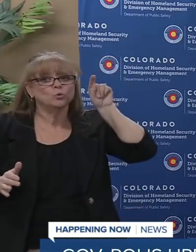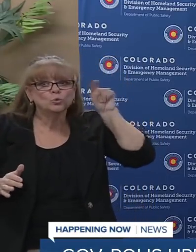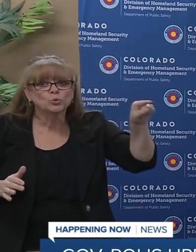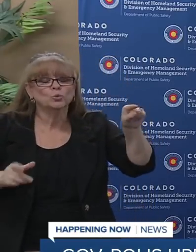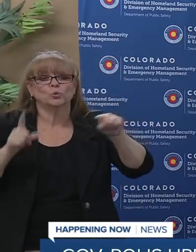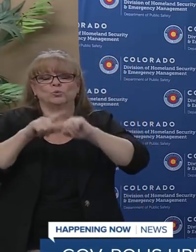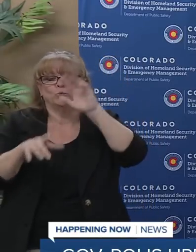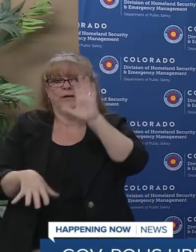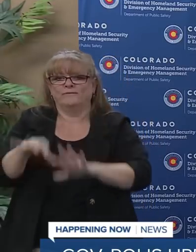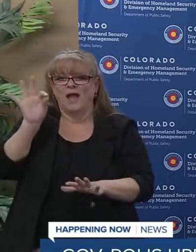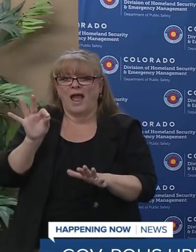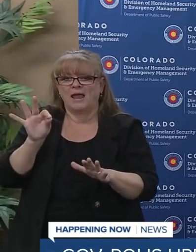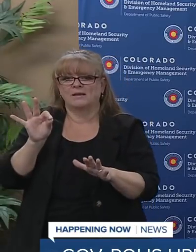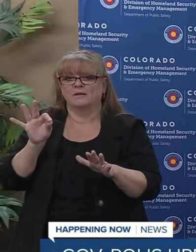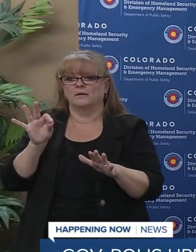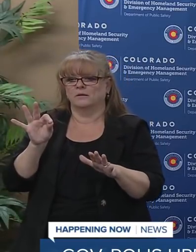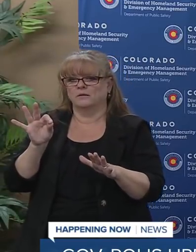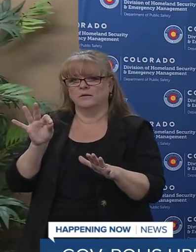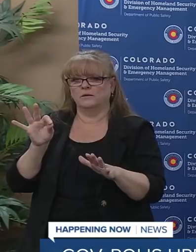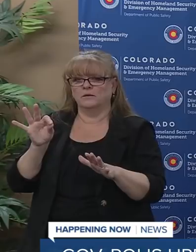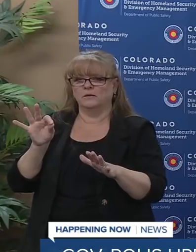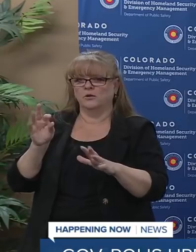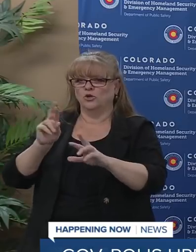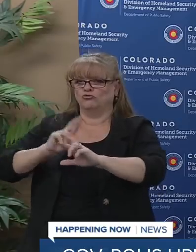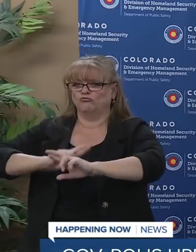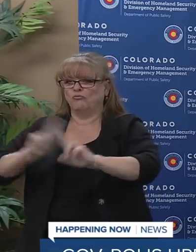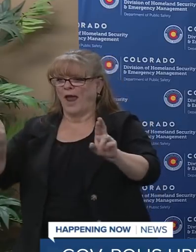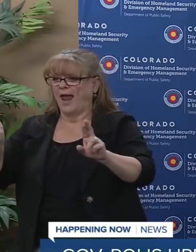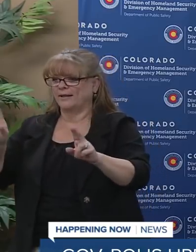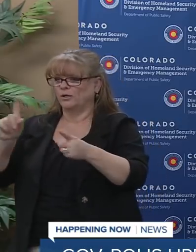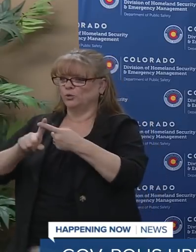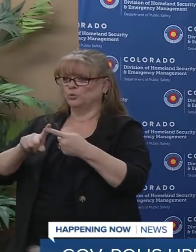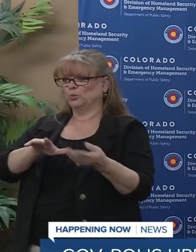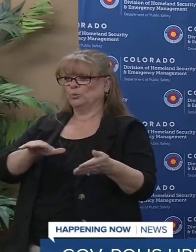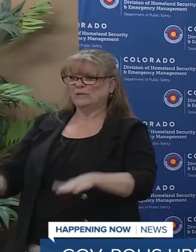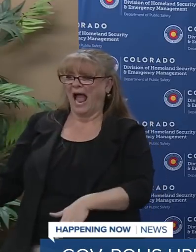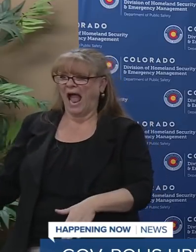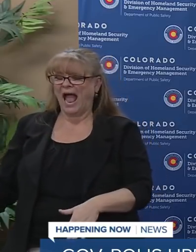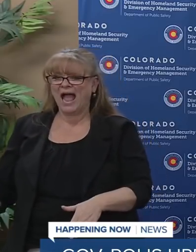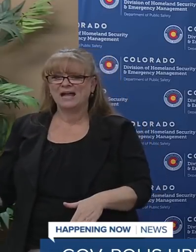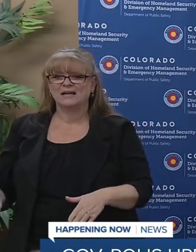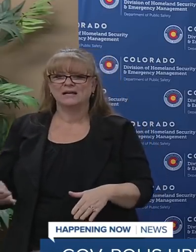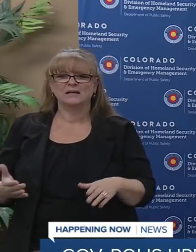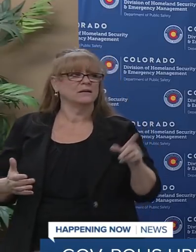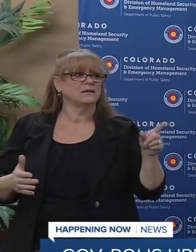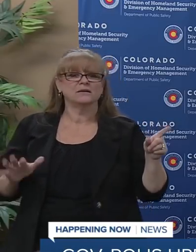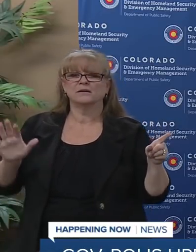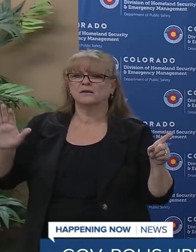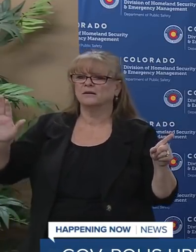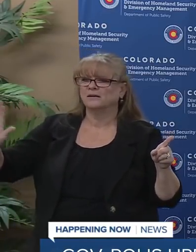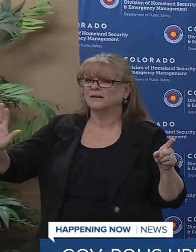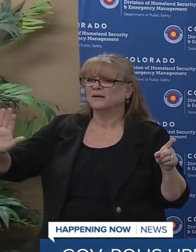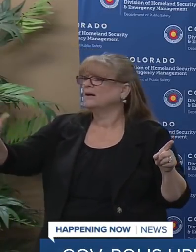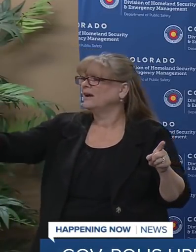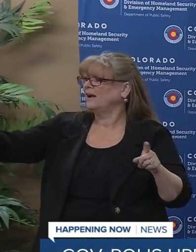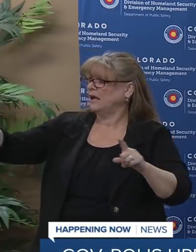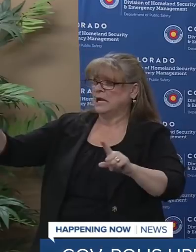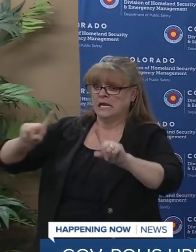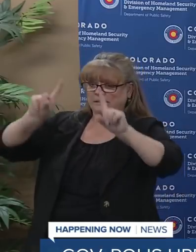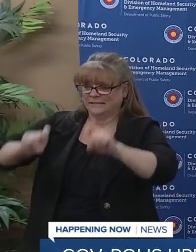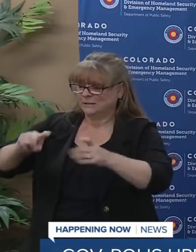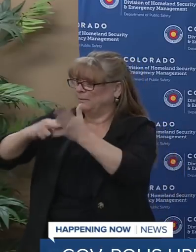you're, quote, ready for us to die, end quote. So, response? Testing doesn't save a life. Isolation saves a life.